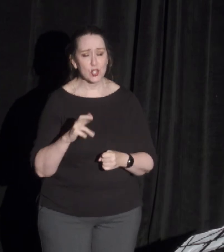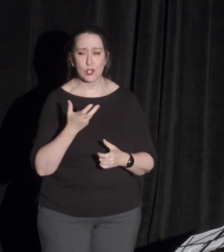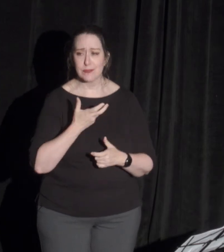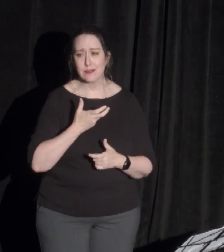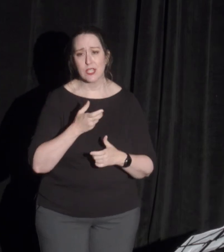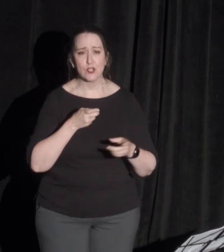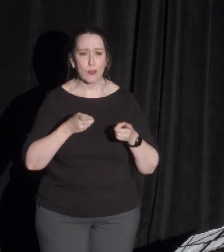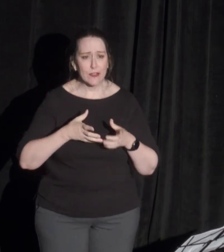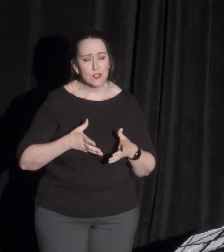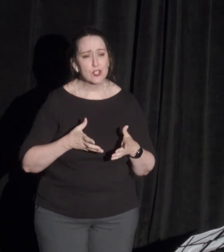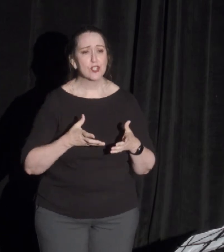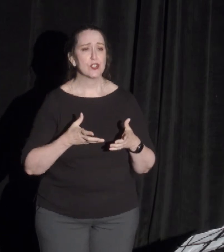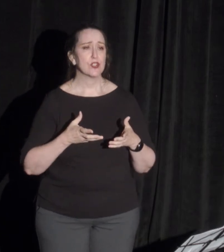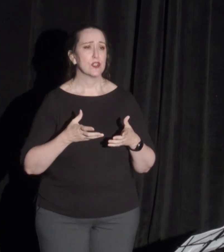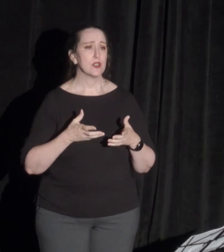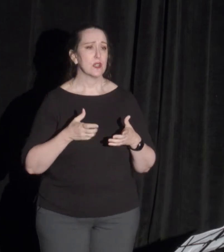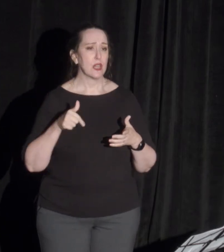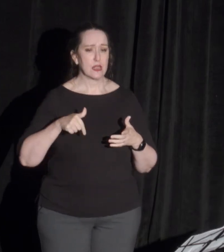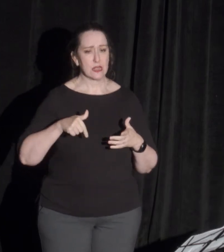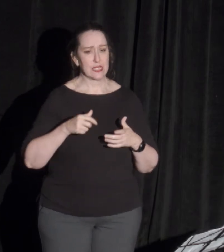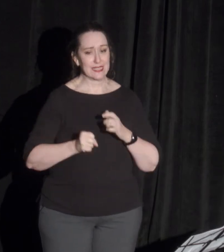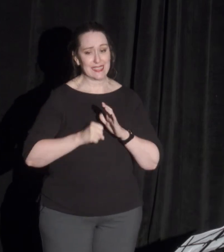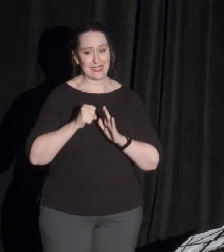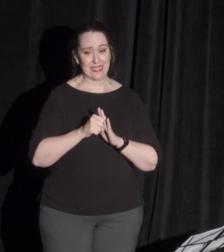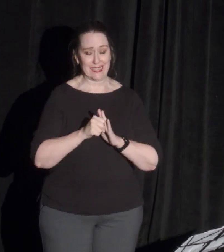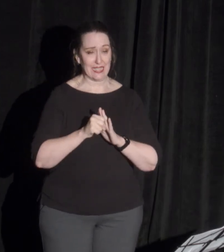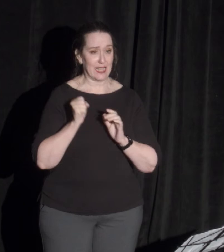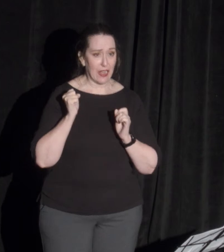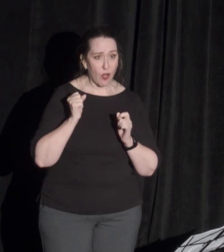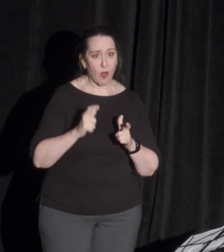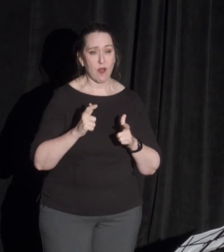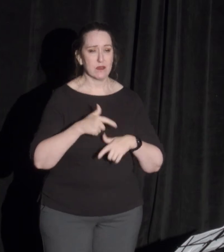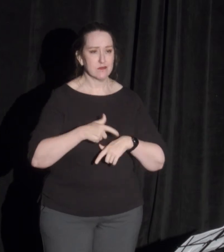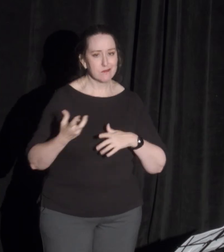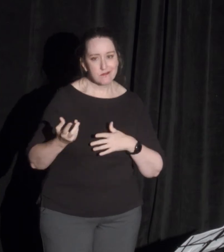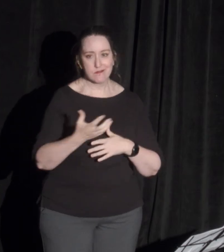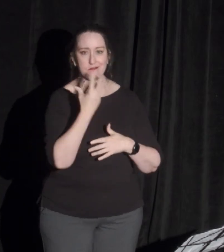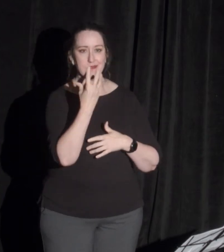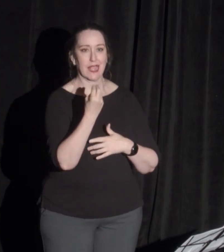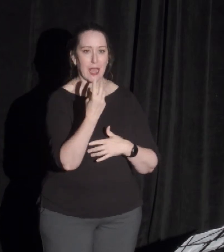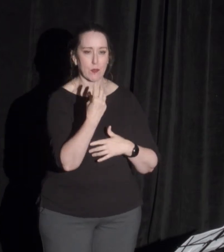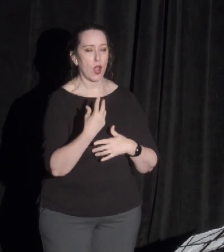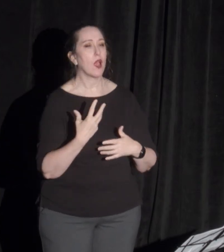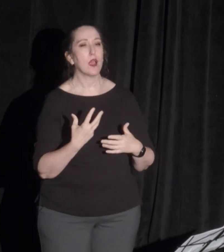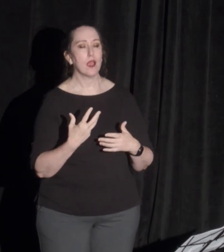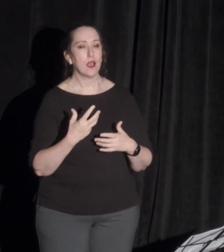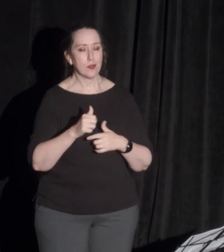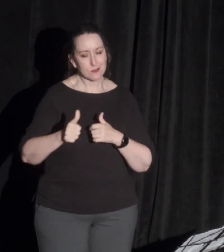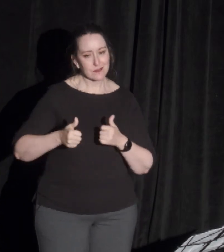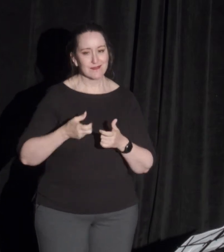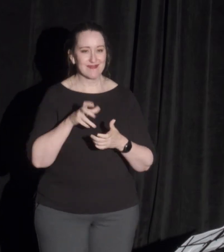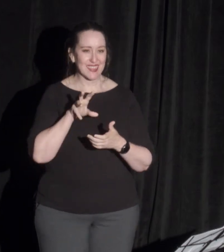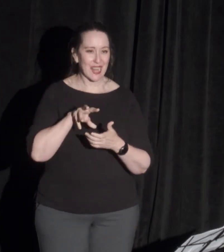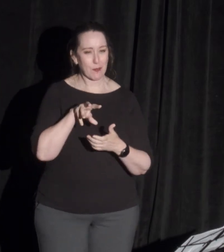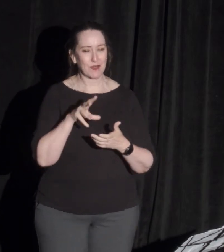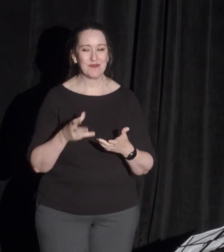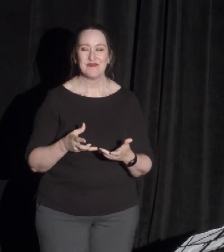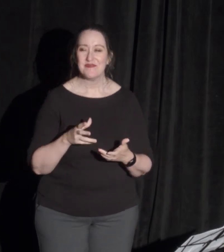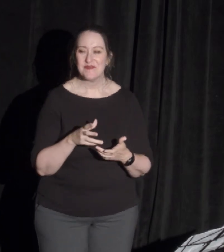director this season, as well as every time you step in front of the camera, or step behind the camera. And thank you to Alcon